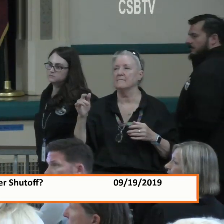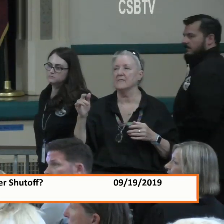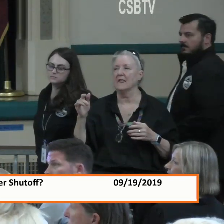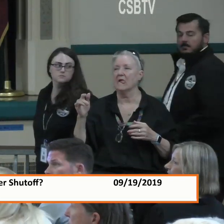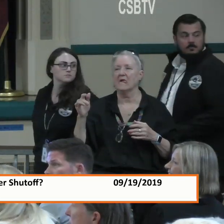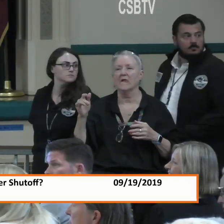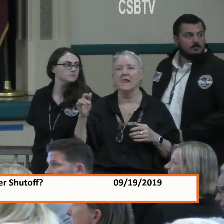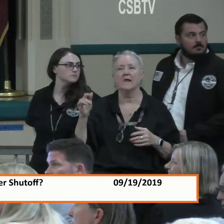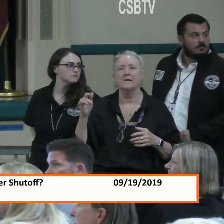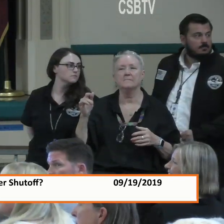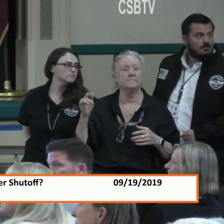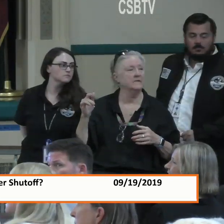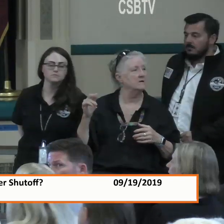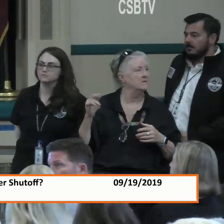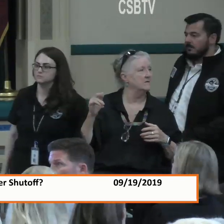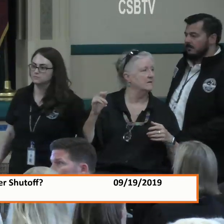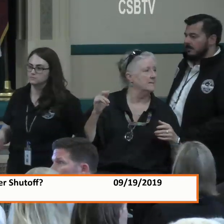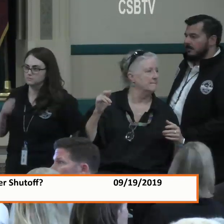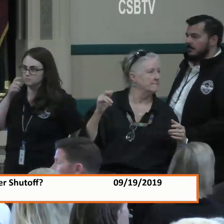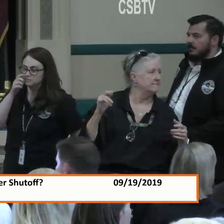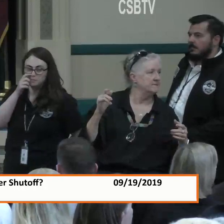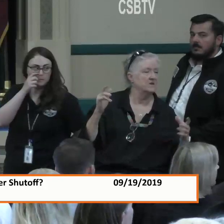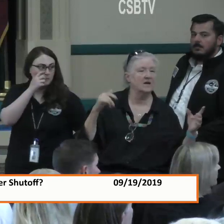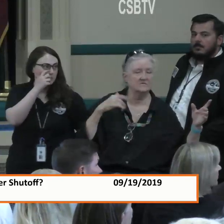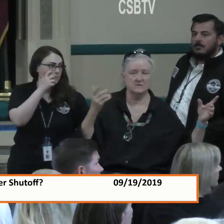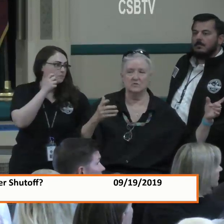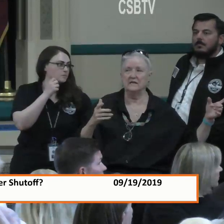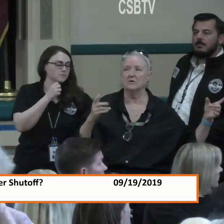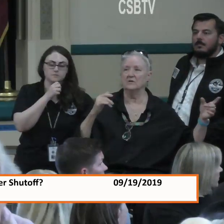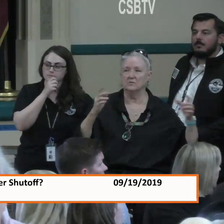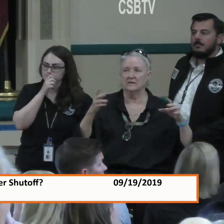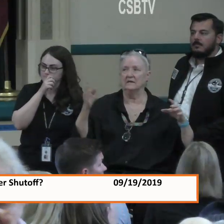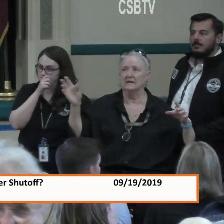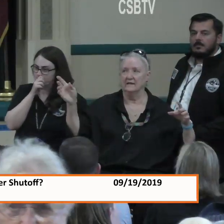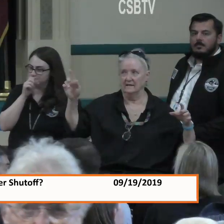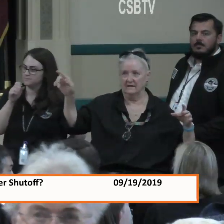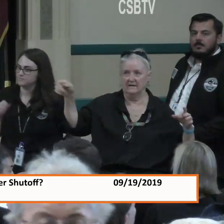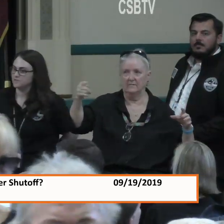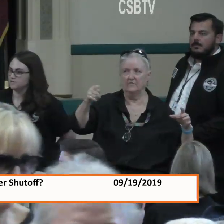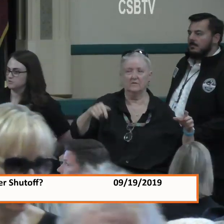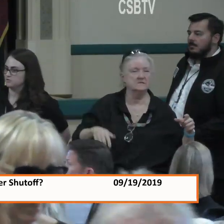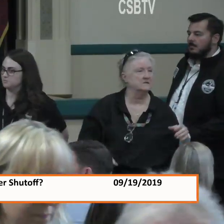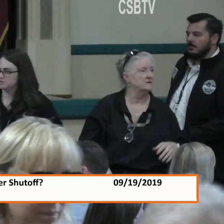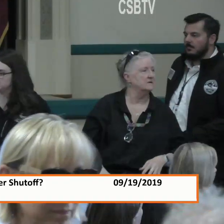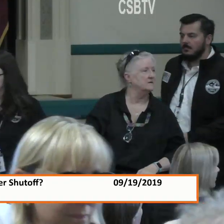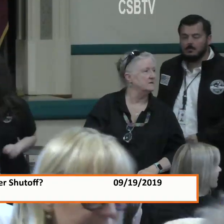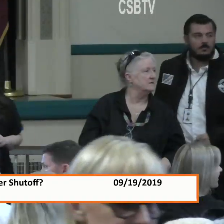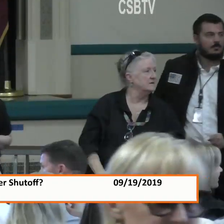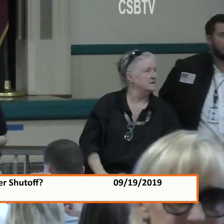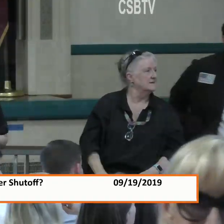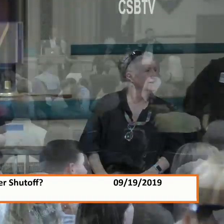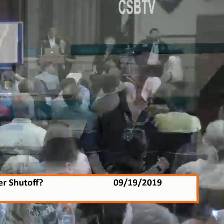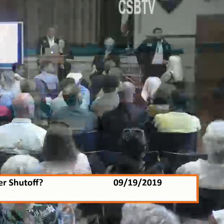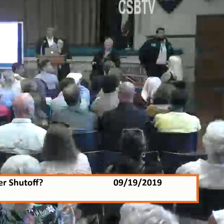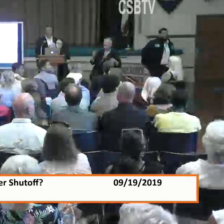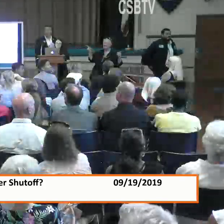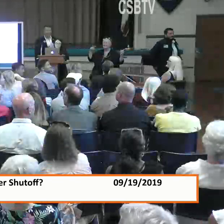I'm sorry, I have someone right here. Oh, and then sorry. if you can line up for us, Anthony. Yep. Thank you. He's my boss.